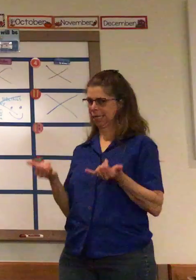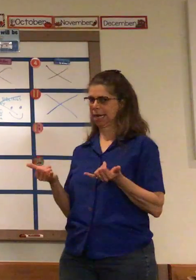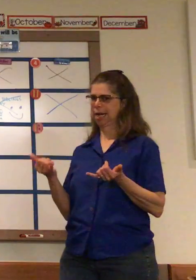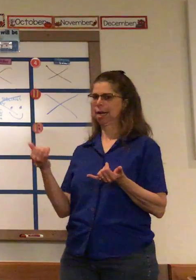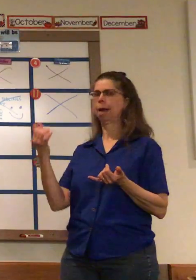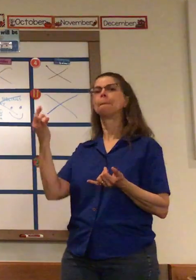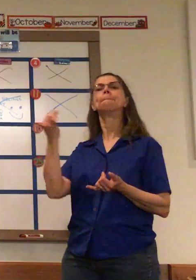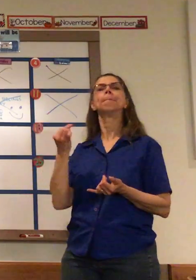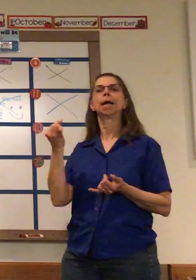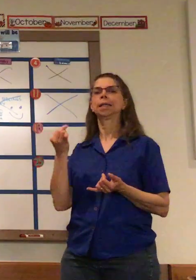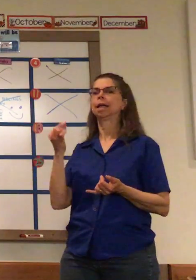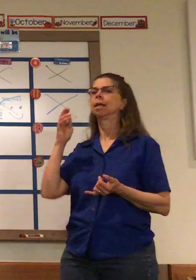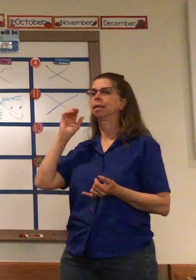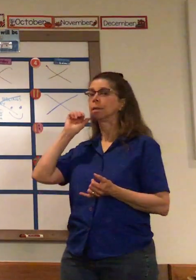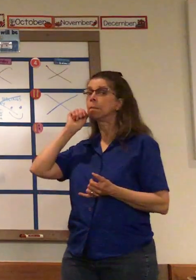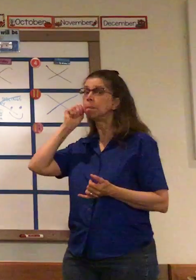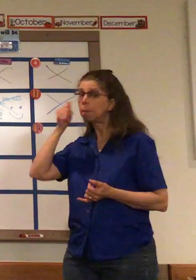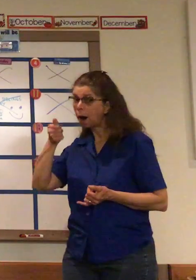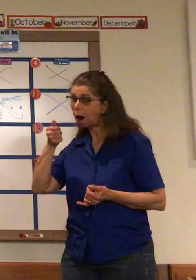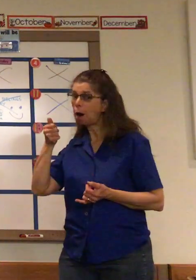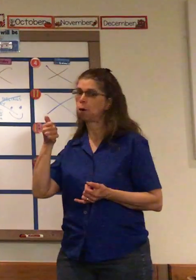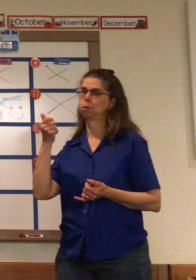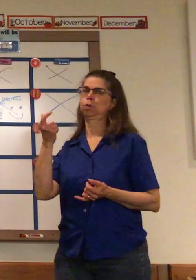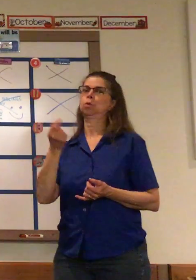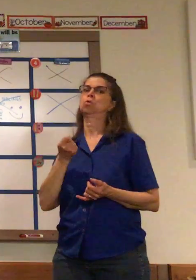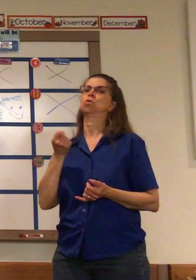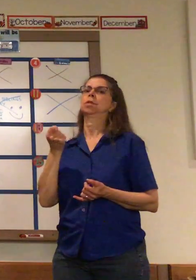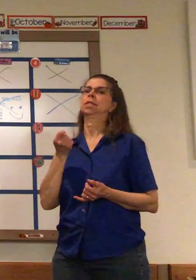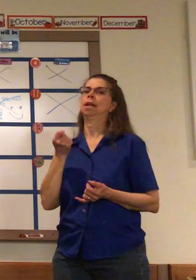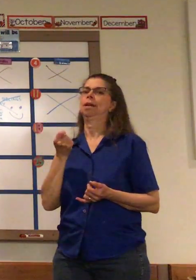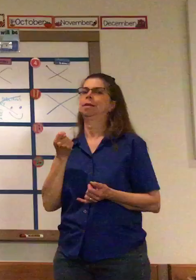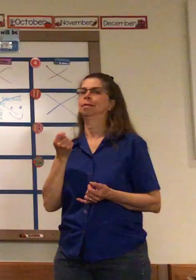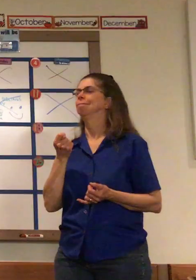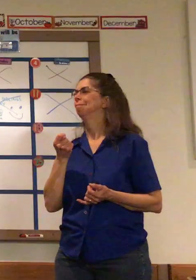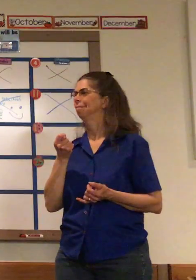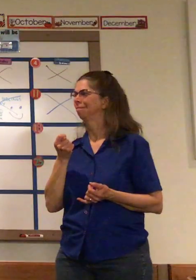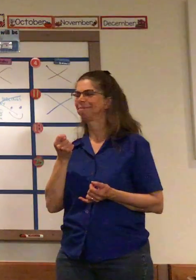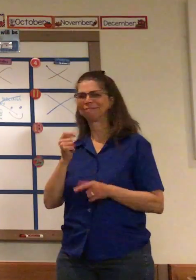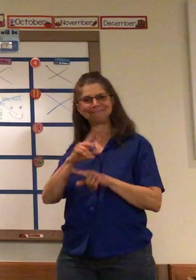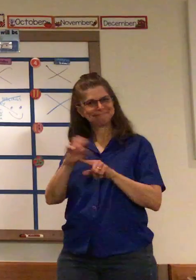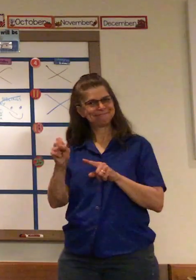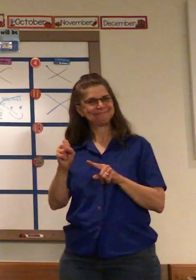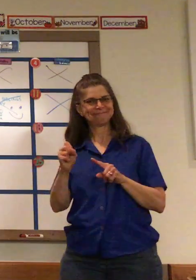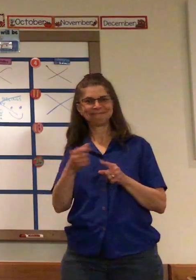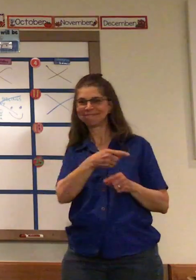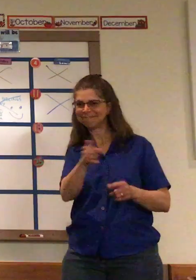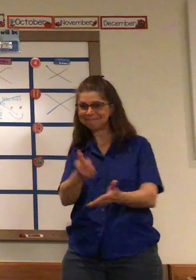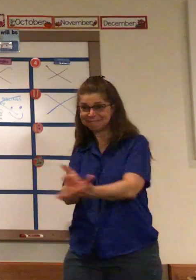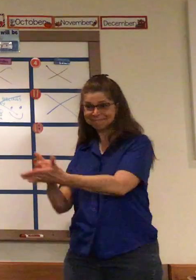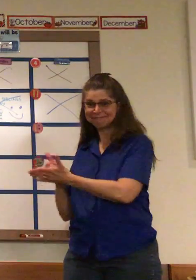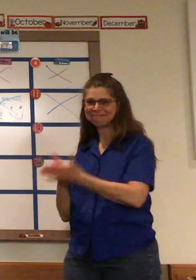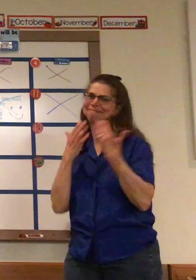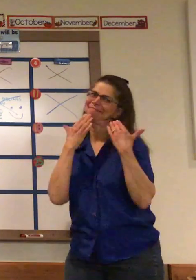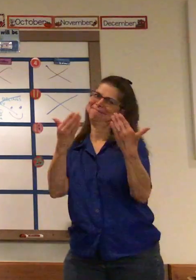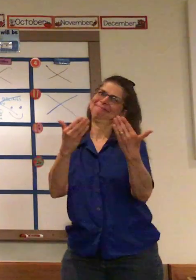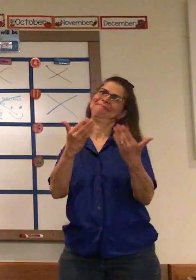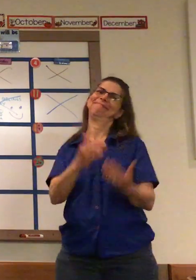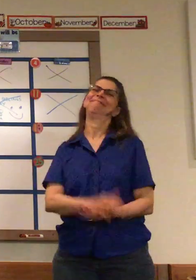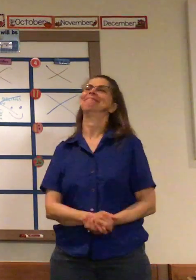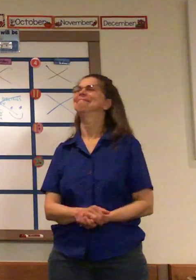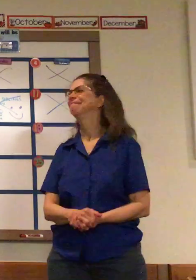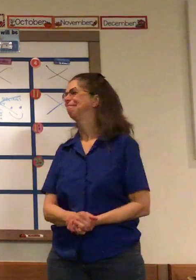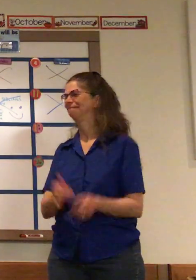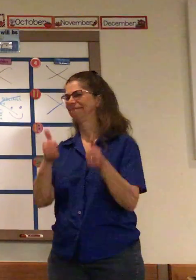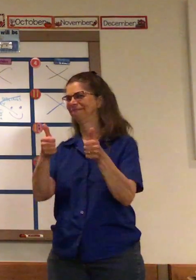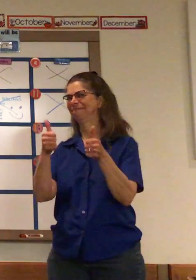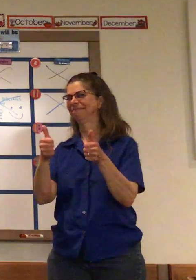Today is Monday. And tomorrow will be Tuesday. Awesome. Thank you guys for your help. Good job. So let's see what